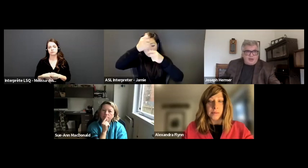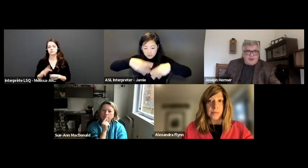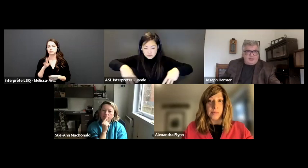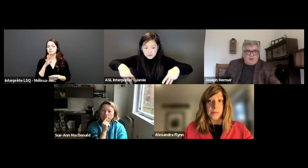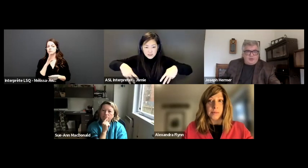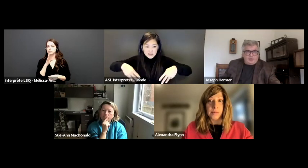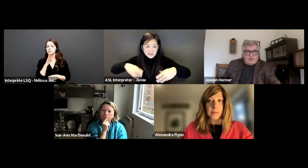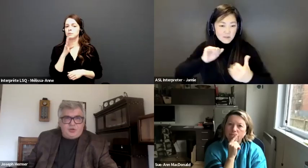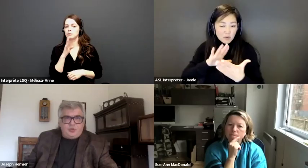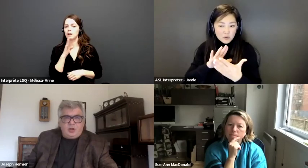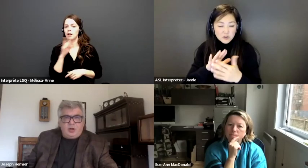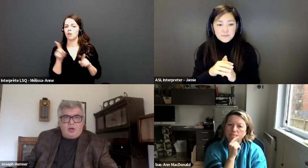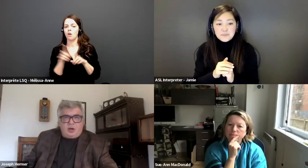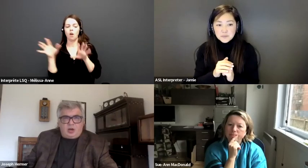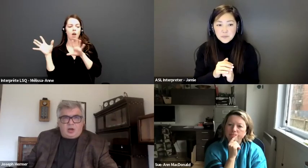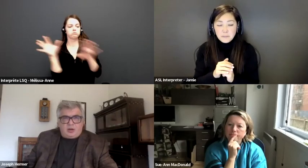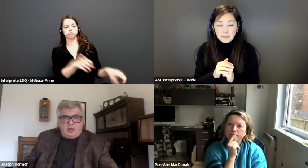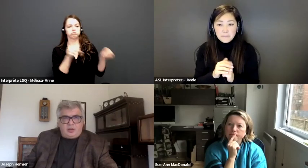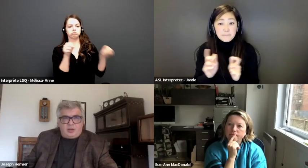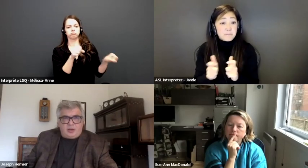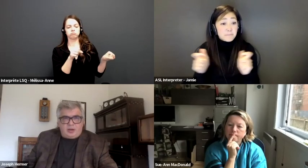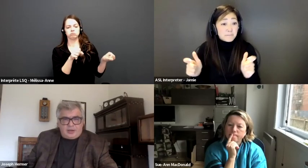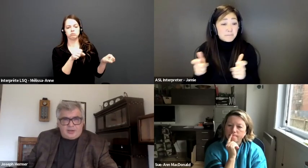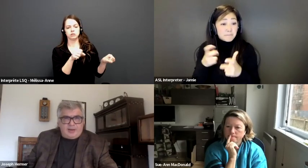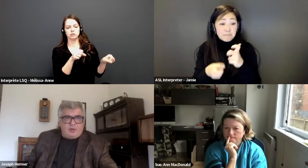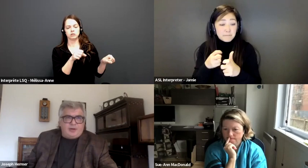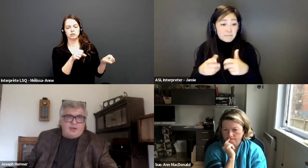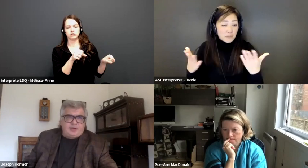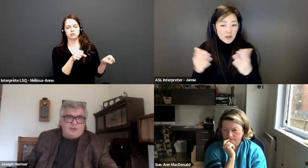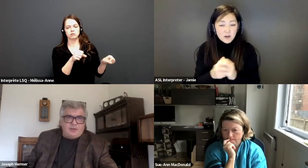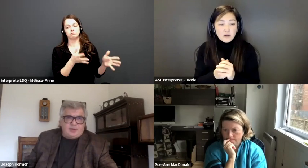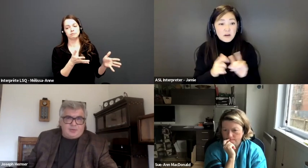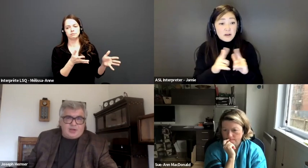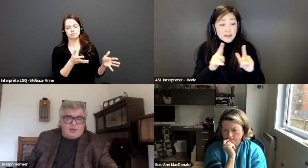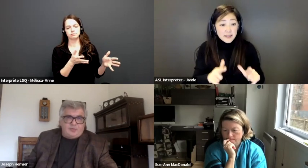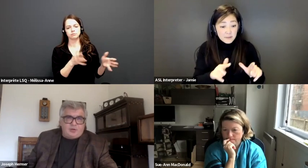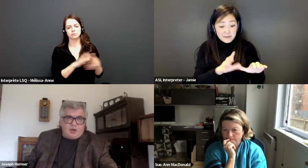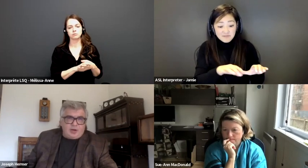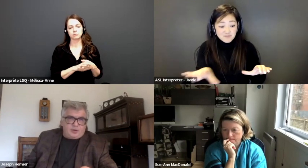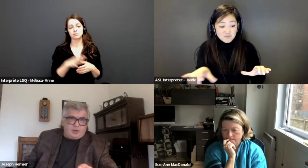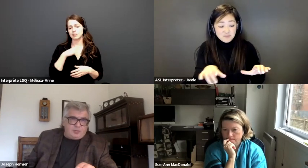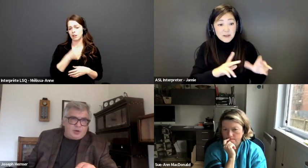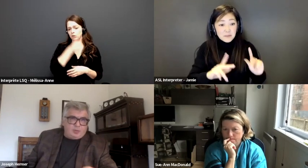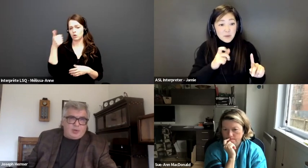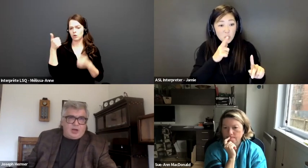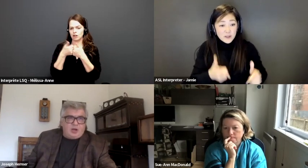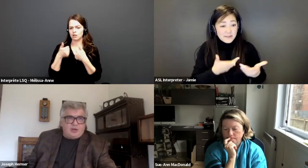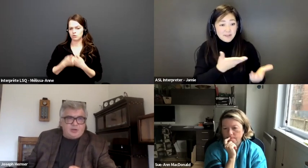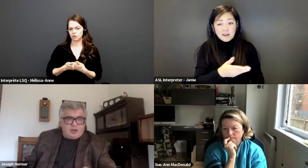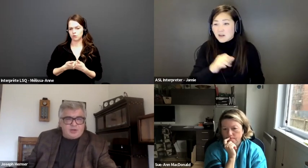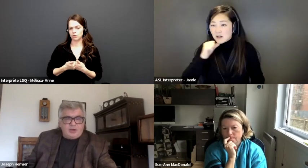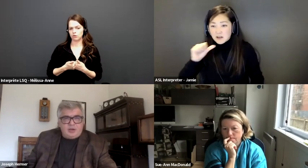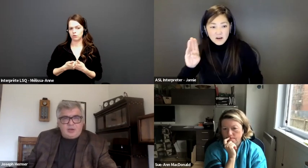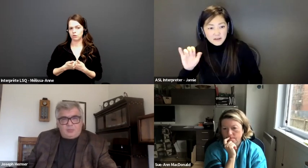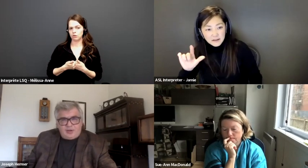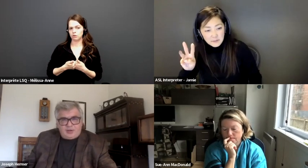municipalities have on this issue are encampment residents themselves, not municipal bylaws,